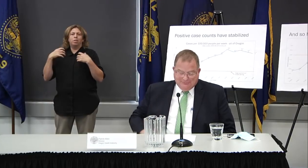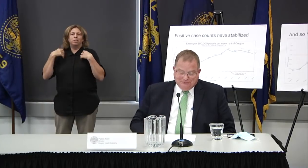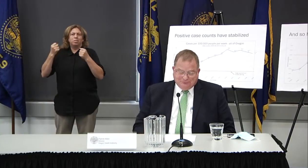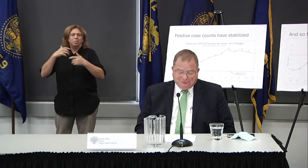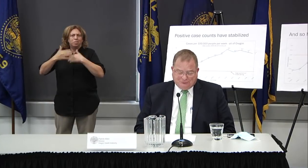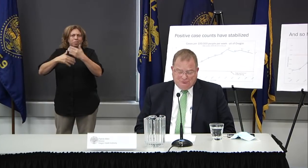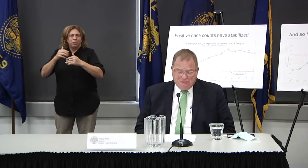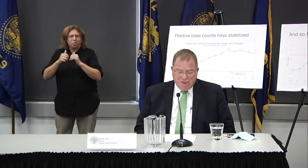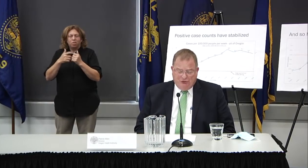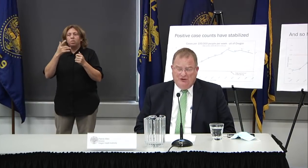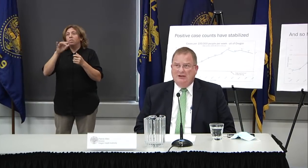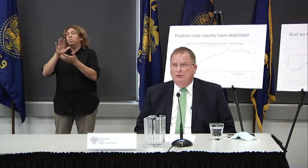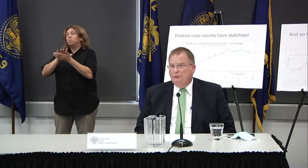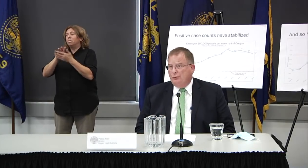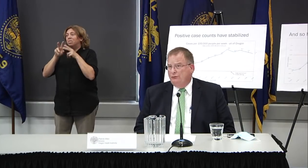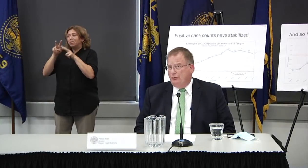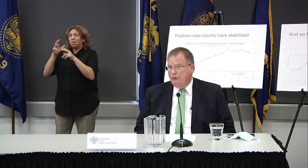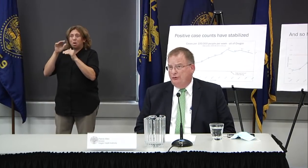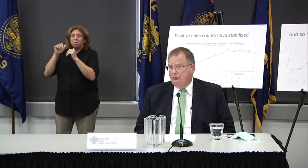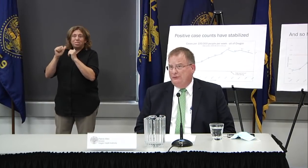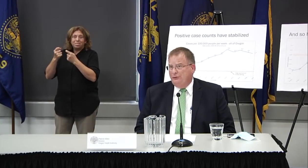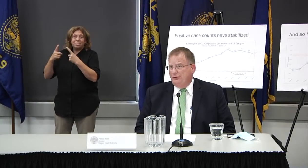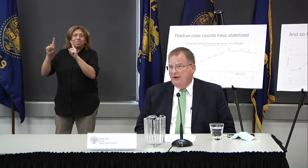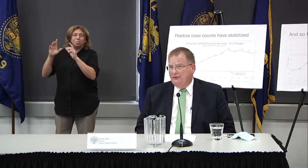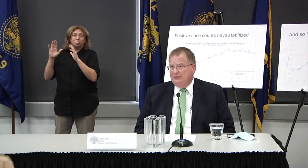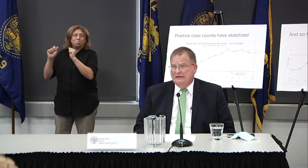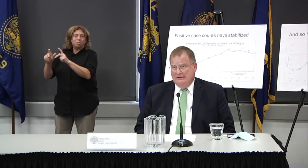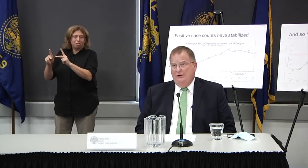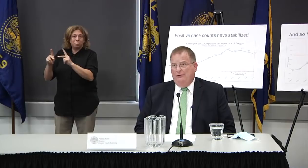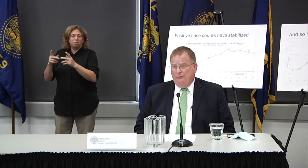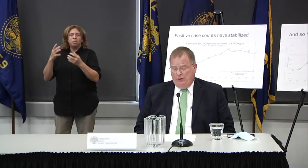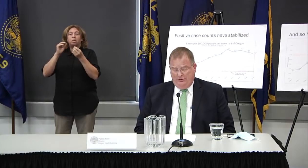Excuse me. To date, we've recorded